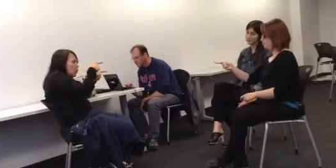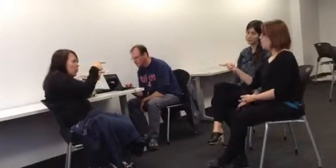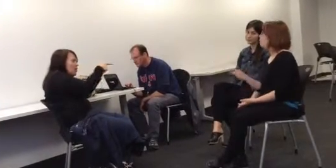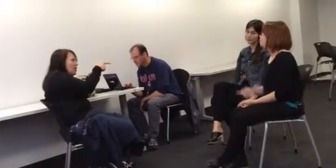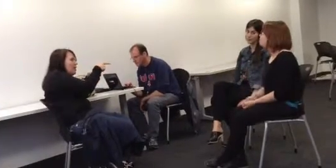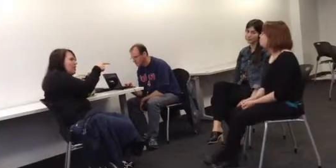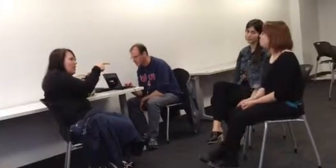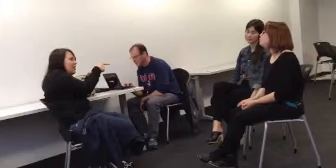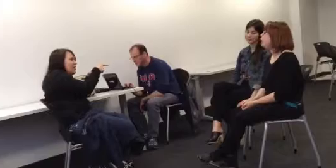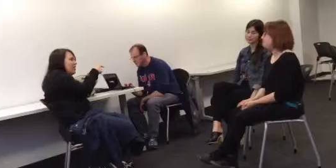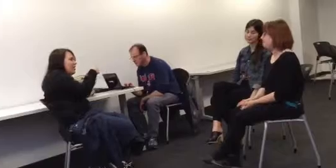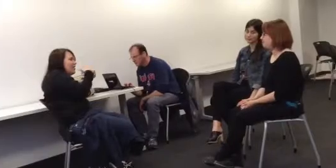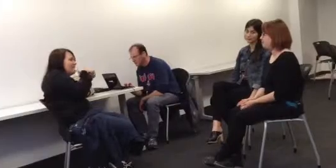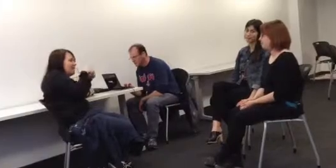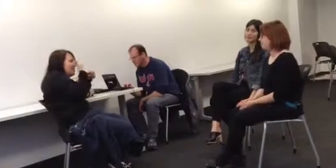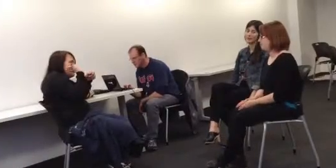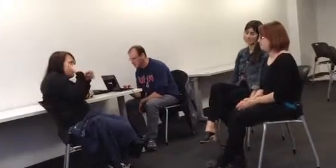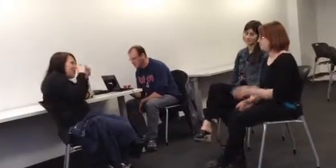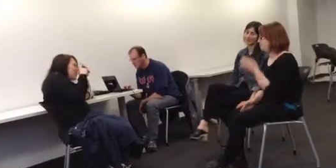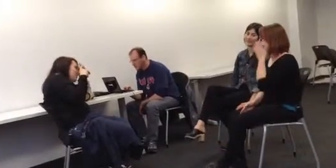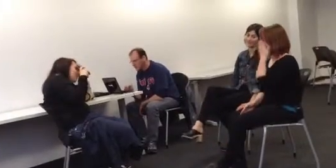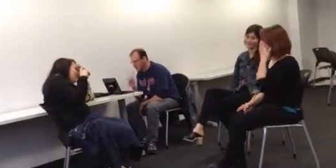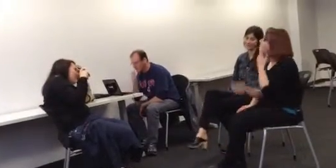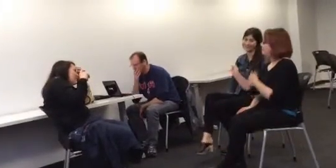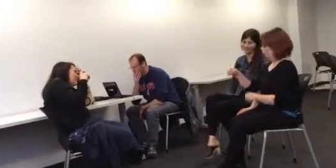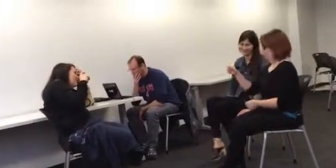Oh, you talked about urban culture before. Yeah.